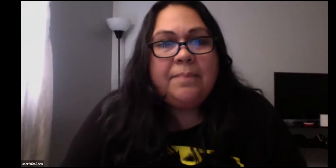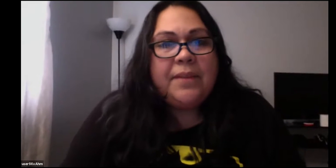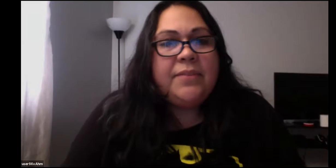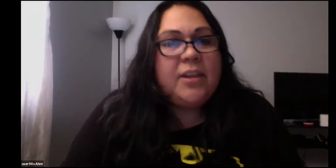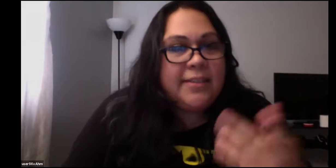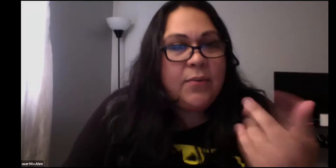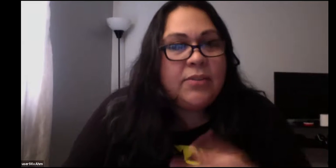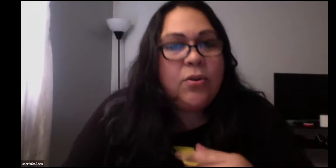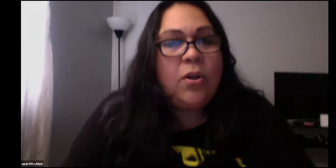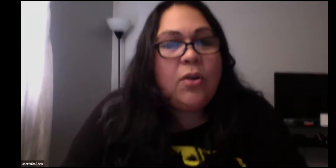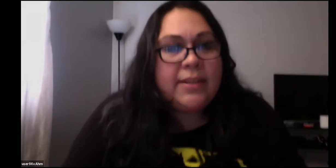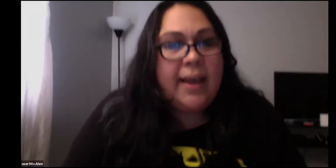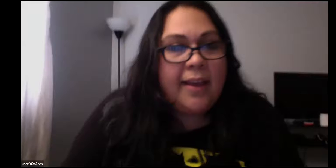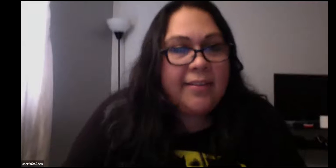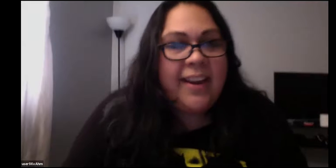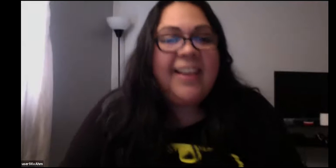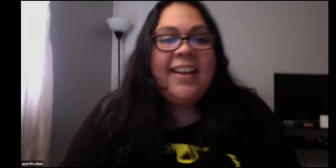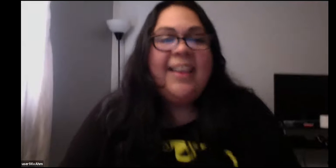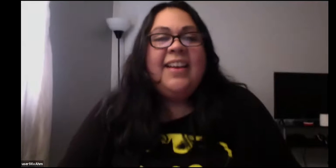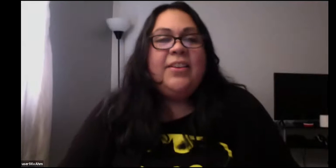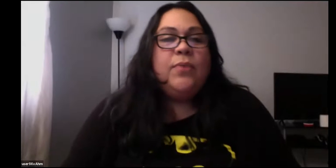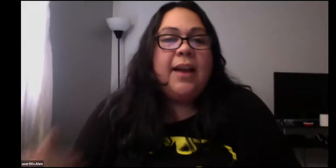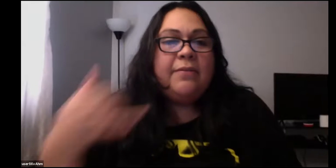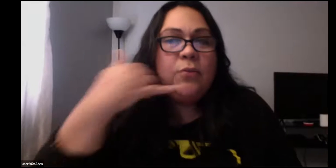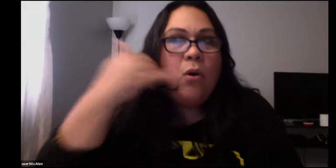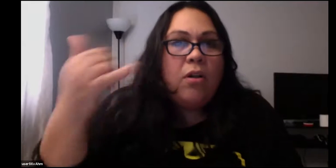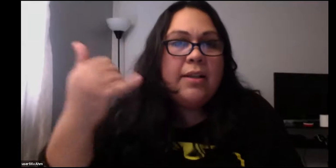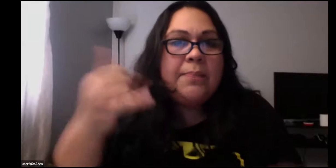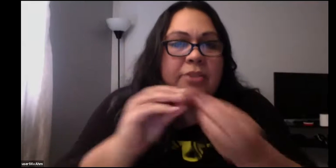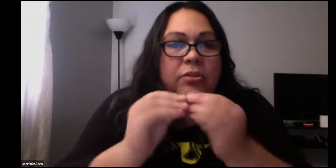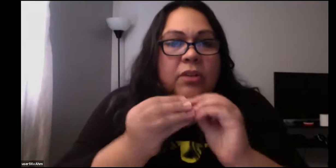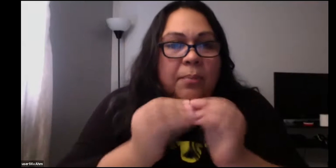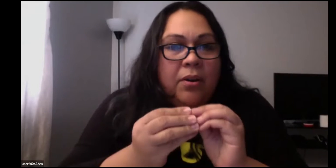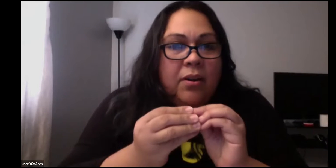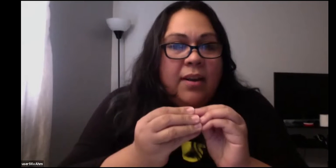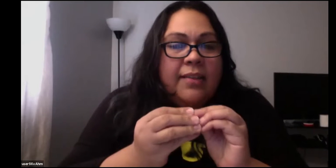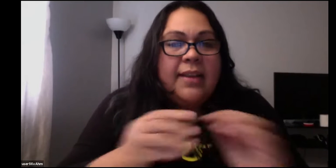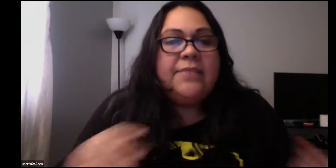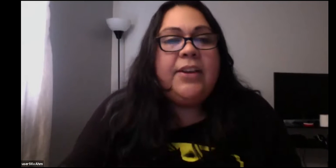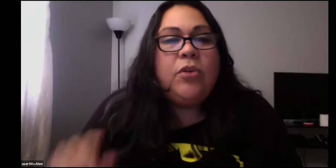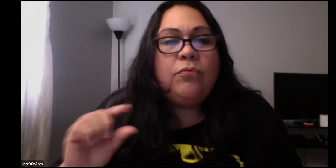if Dusty wants to call Jose, right? You would have to call a special number that is video